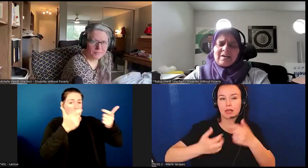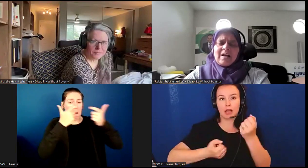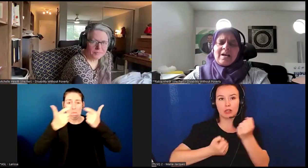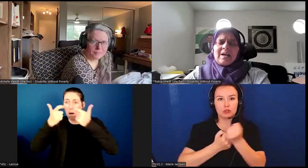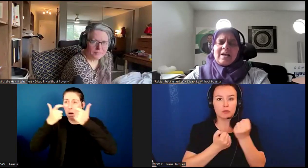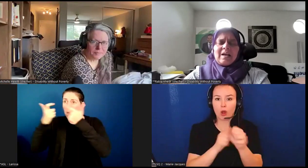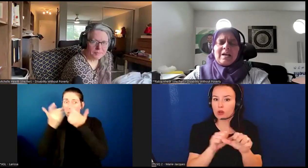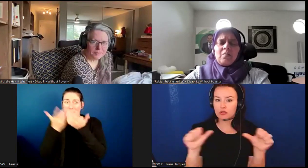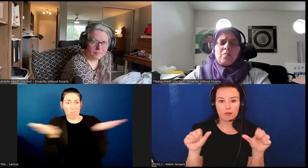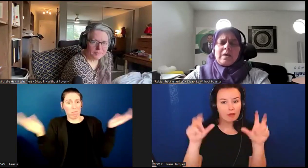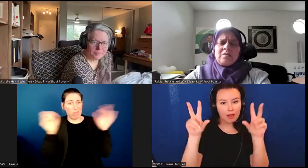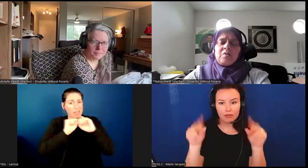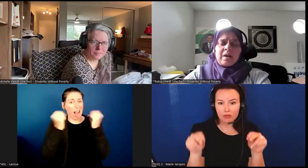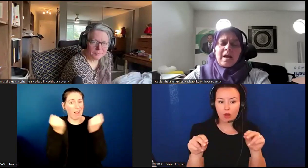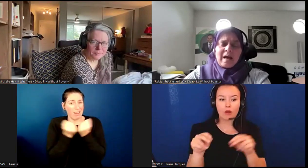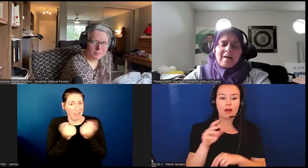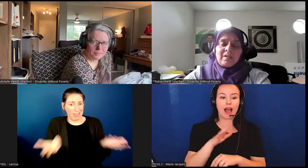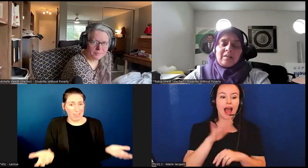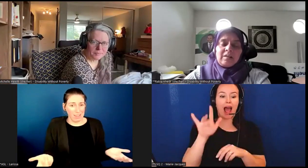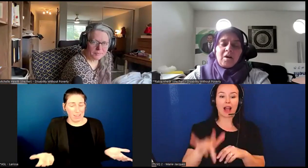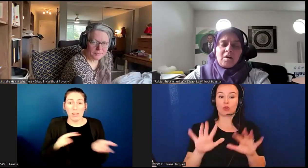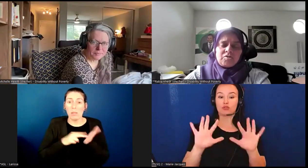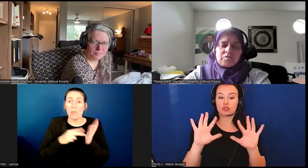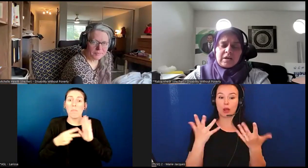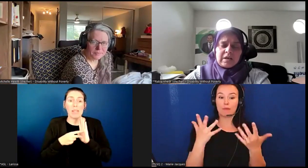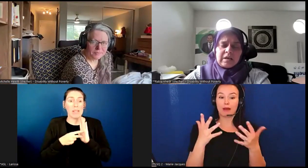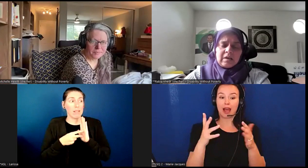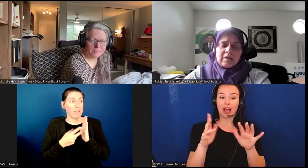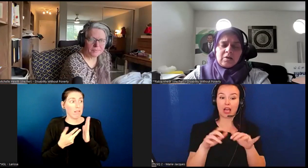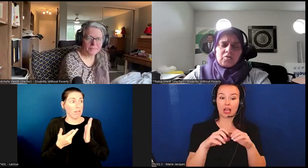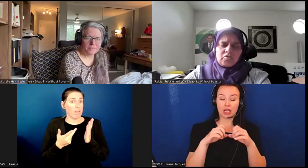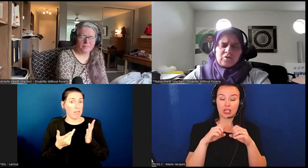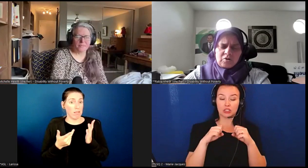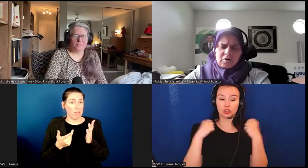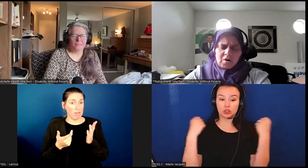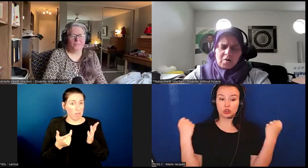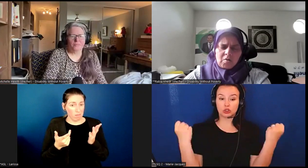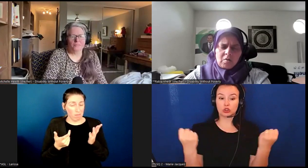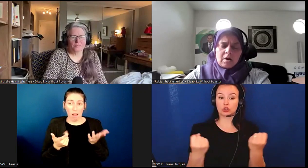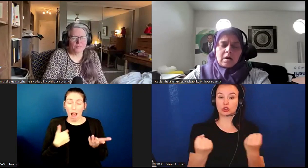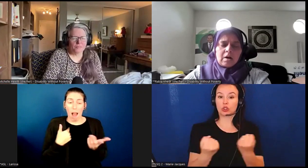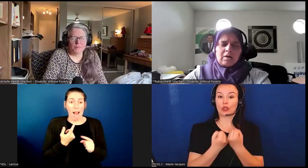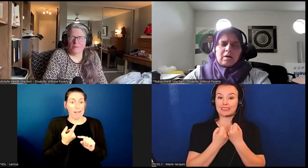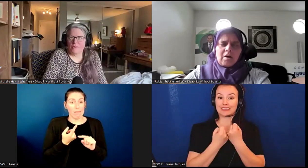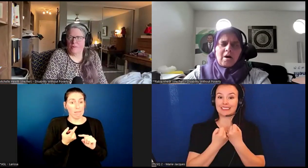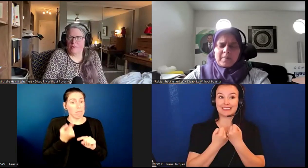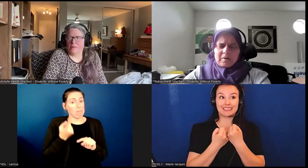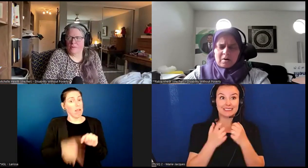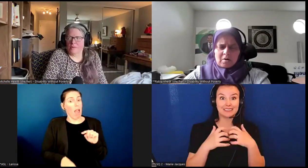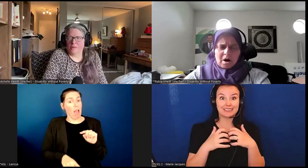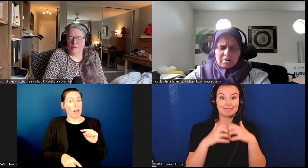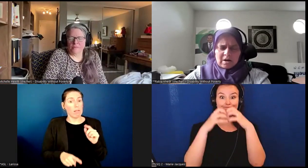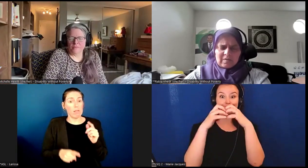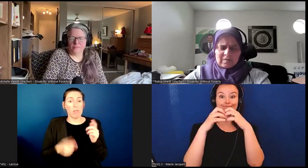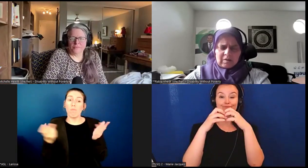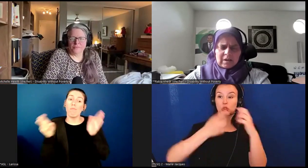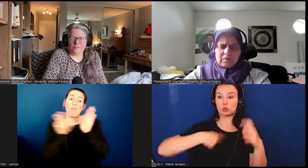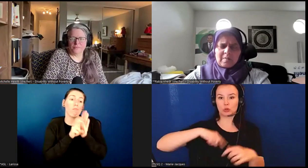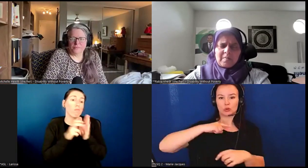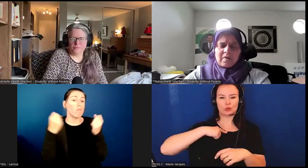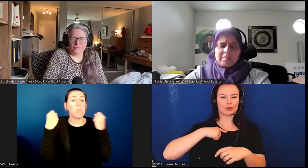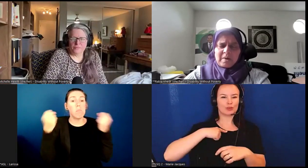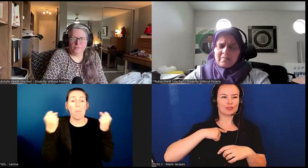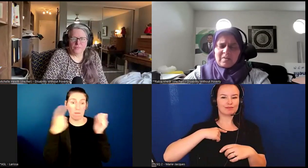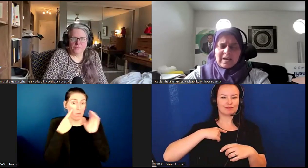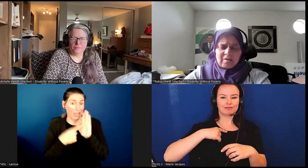designed, we don't have the luxury to go hop in our car necessarily. Like